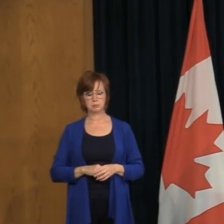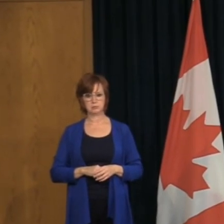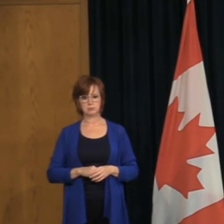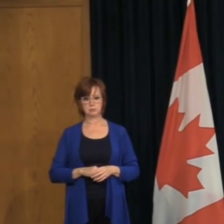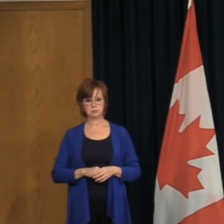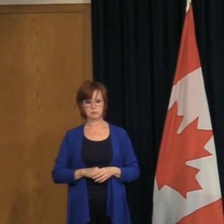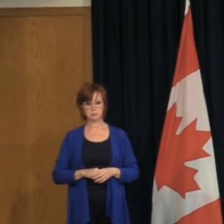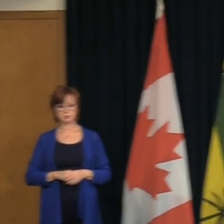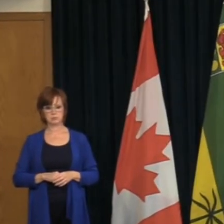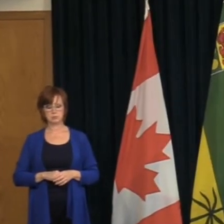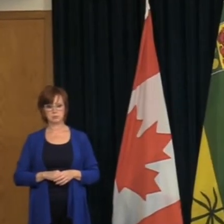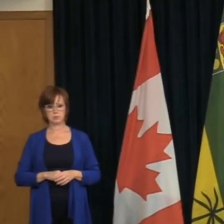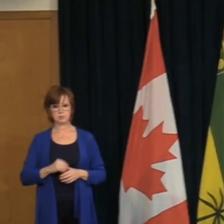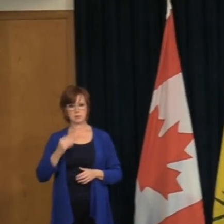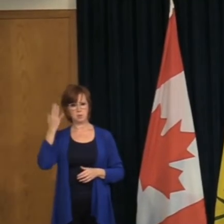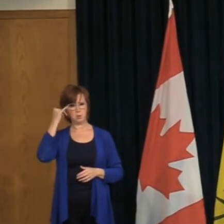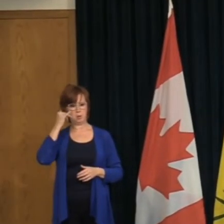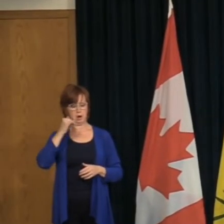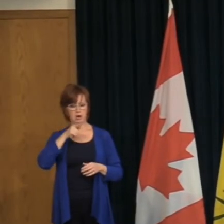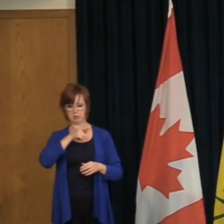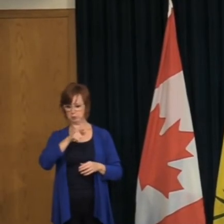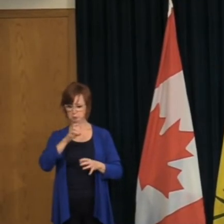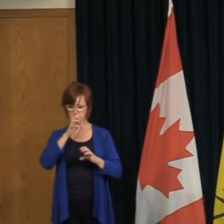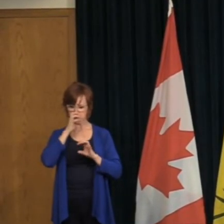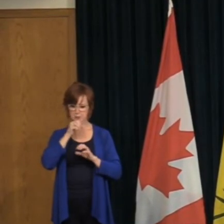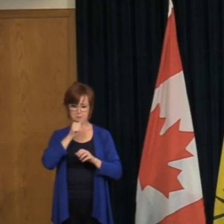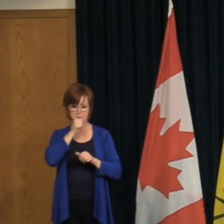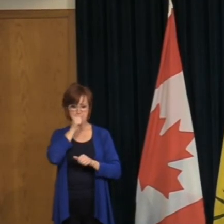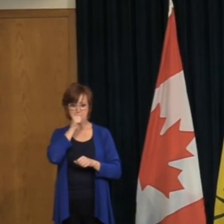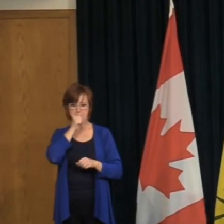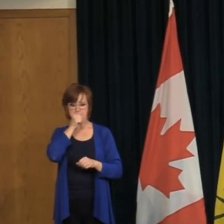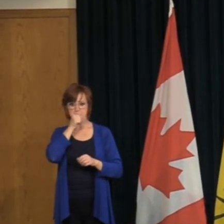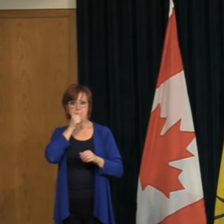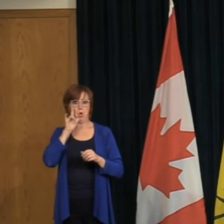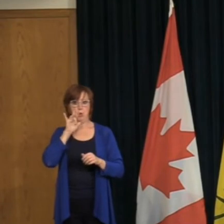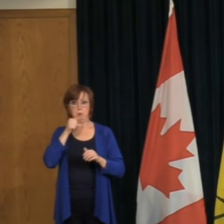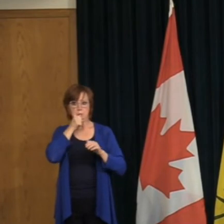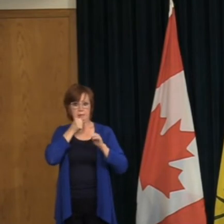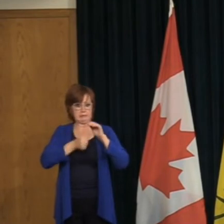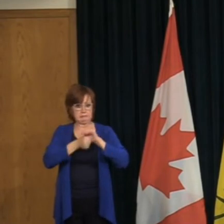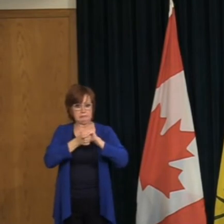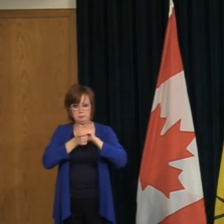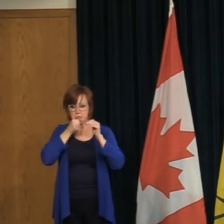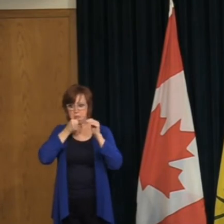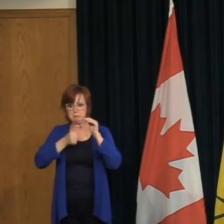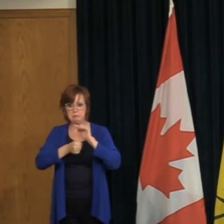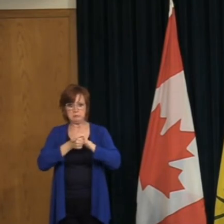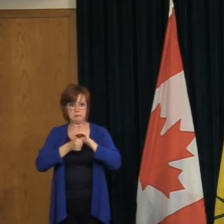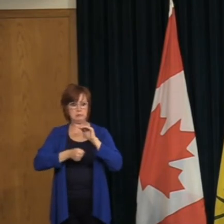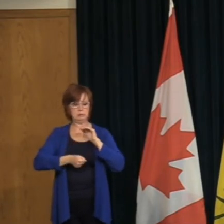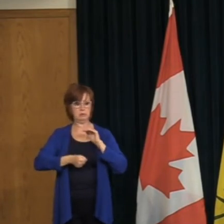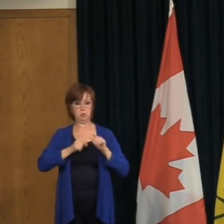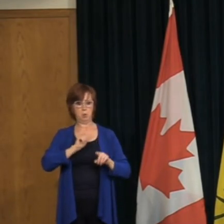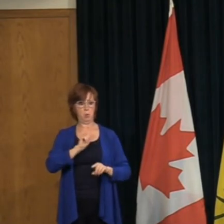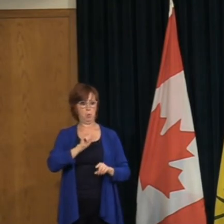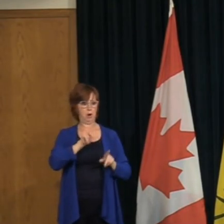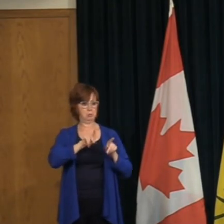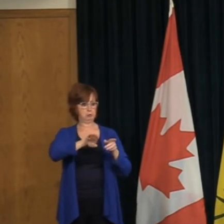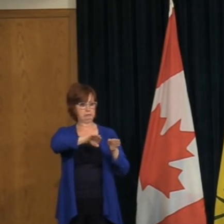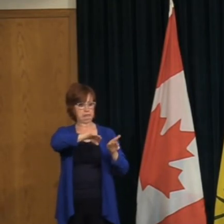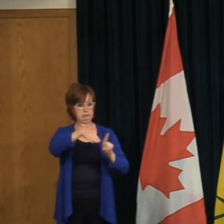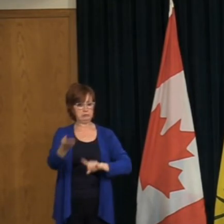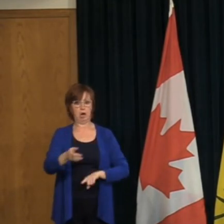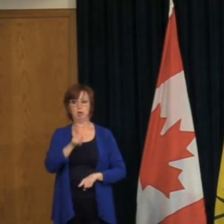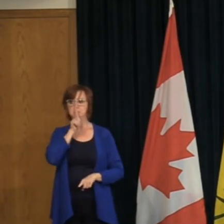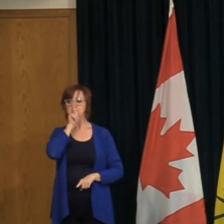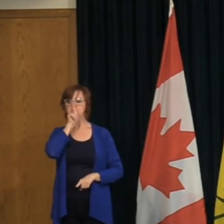kind of death locations and case locations? We've been asking for a while to get more information about the locations of these cases, but the government